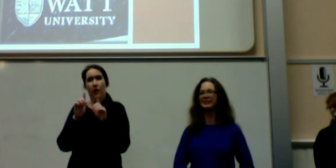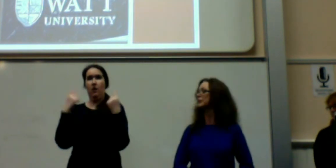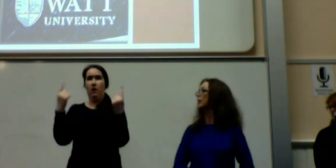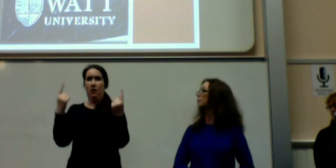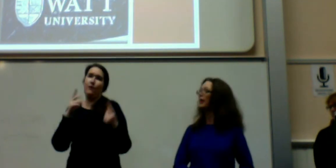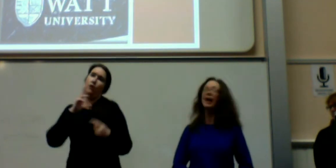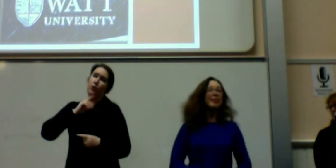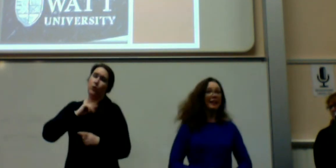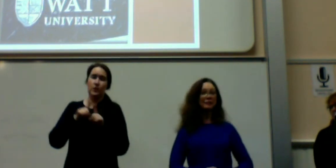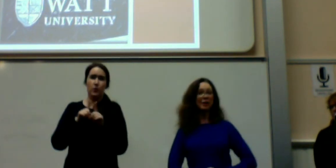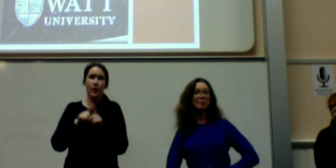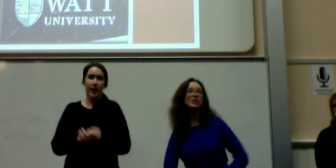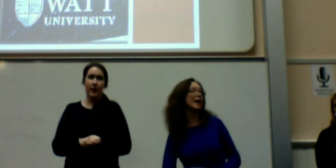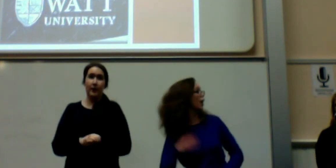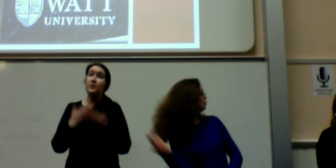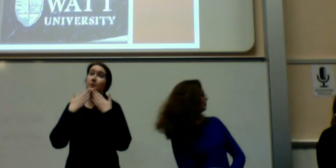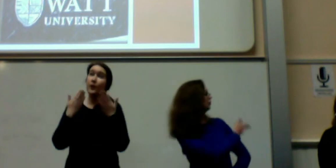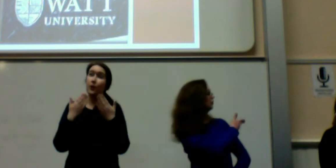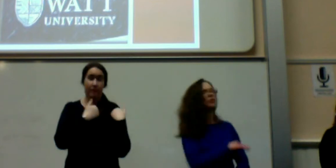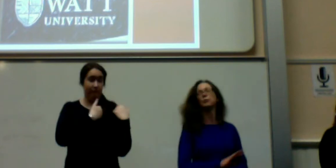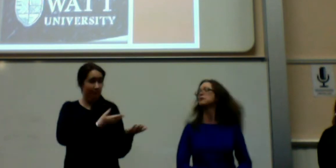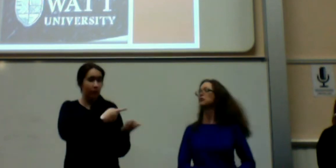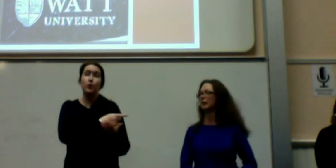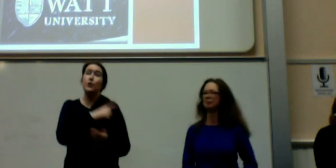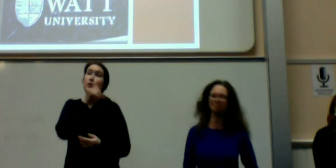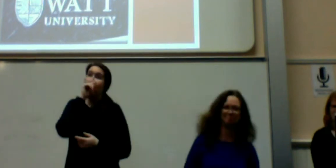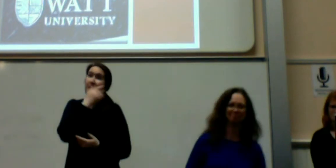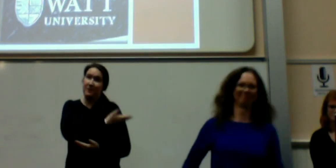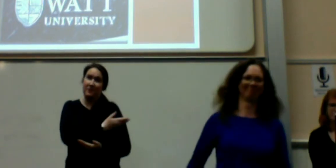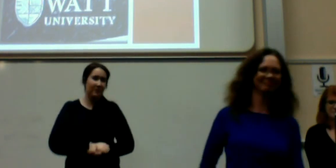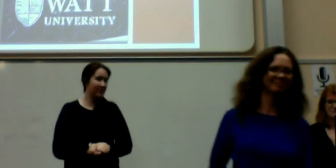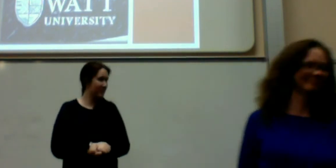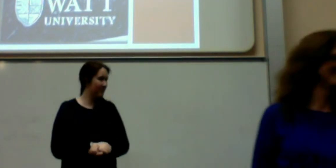interpreter. Thank you very much. Over to the wonderful.